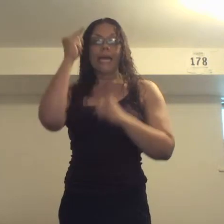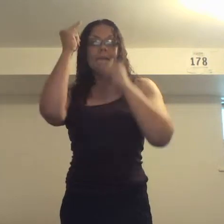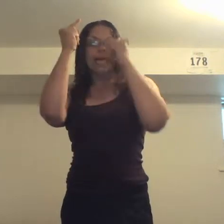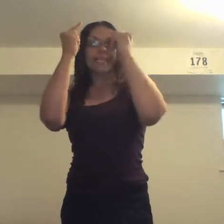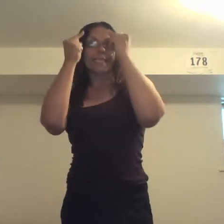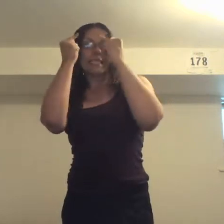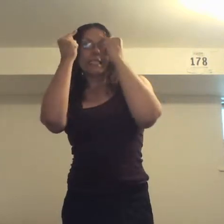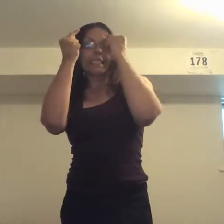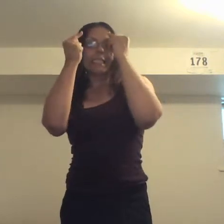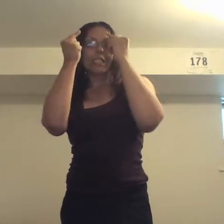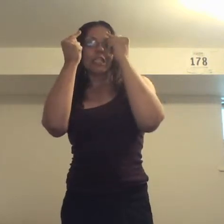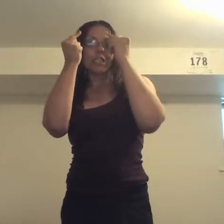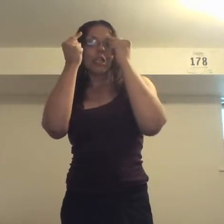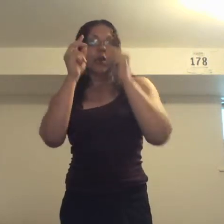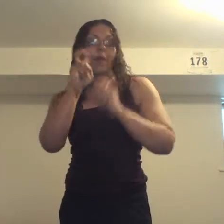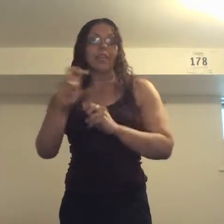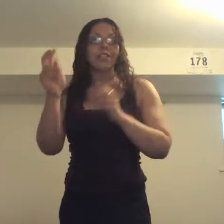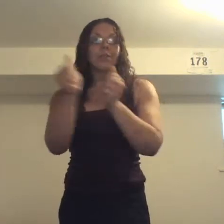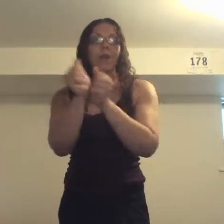paddled before, some of the things that I consider,